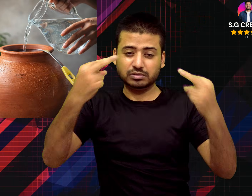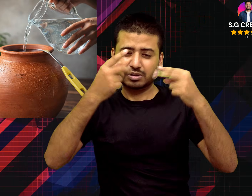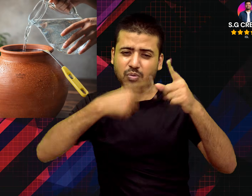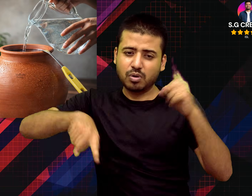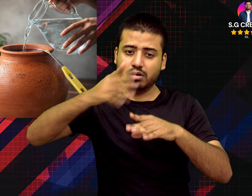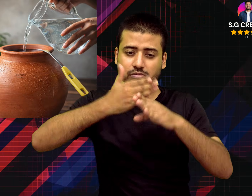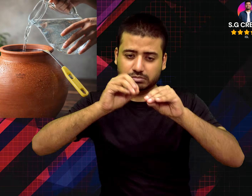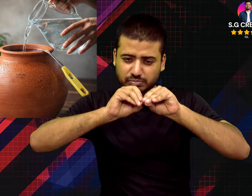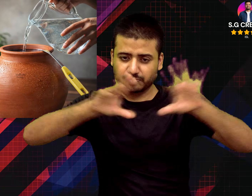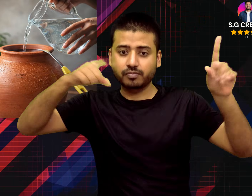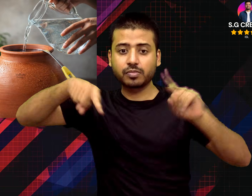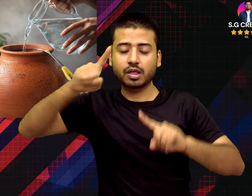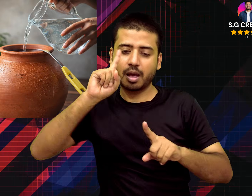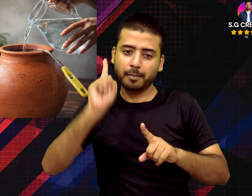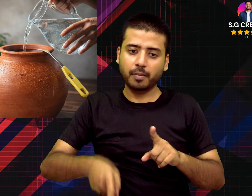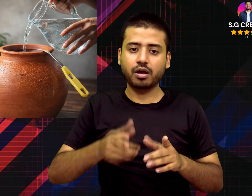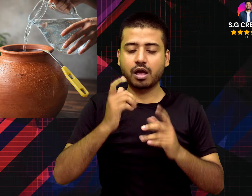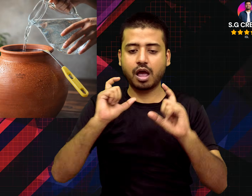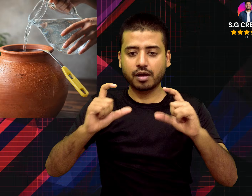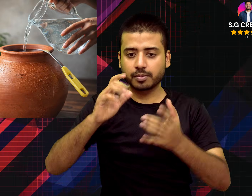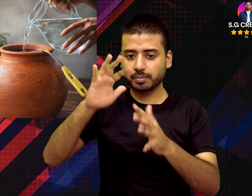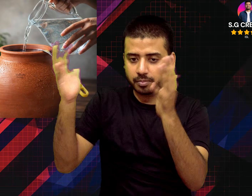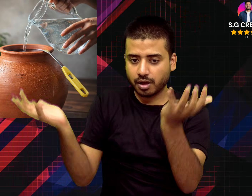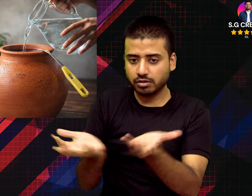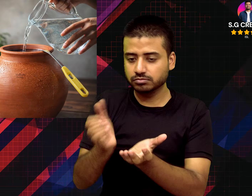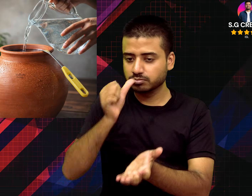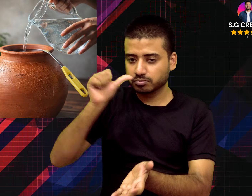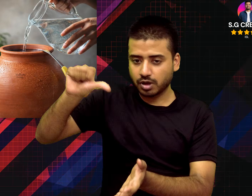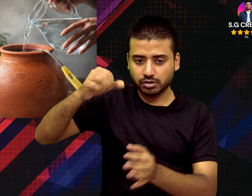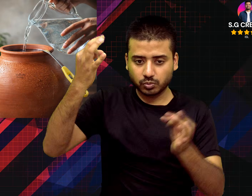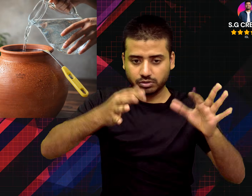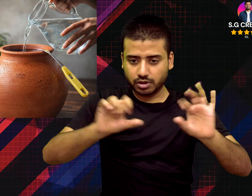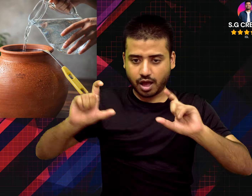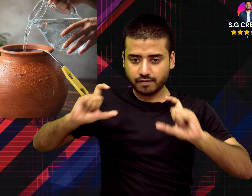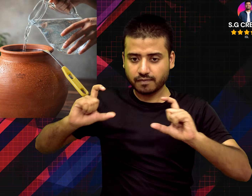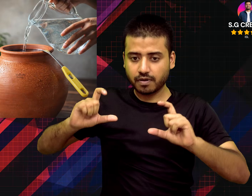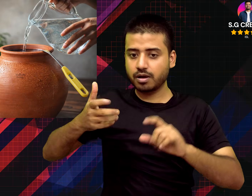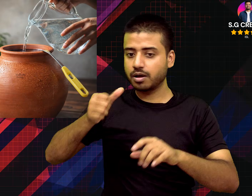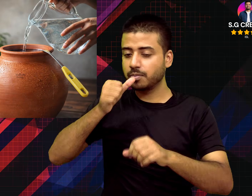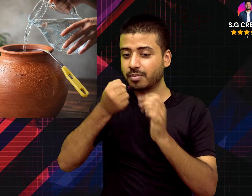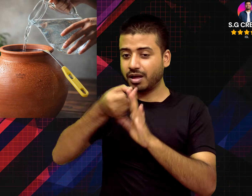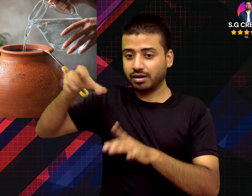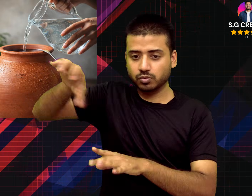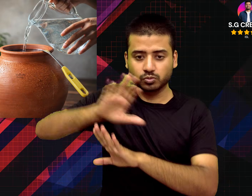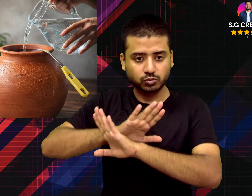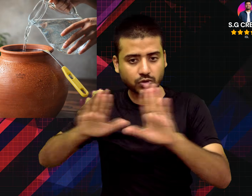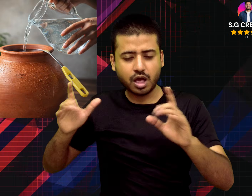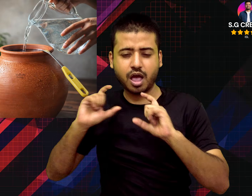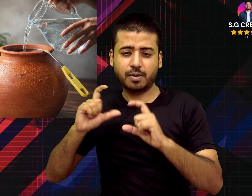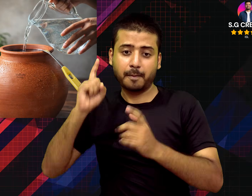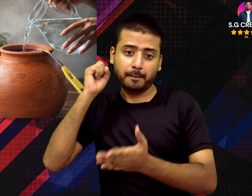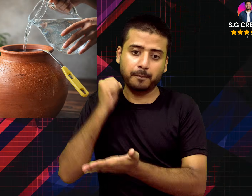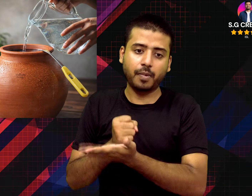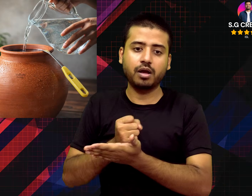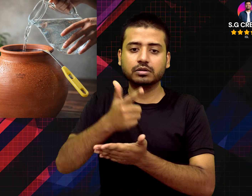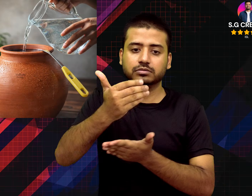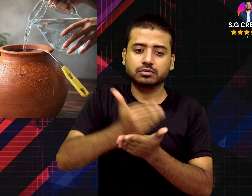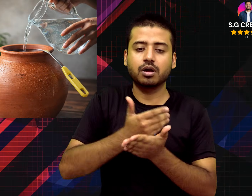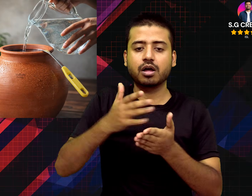the microscopic pores. The perfect incubator. The environment inside the clay walls is dark, continuously damp, and